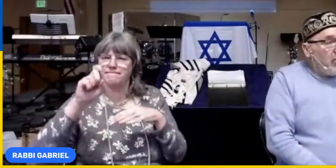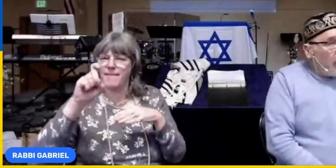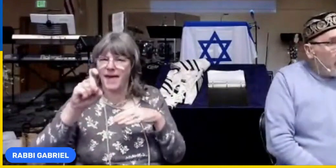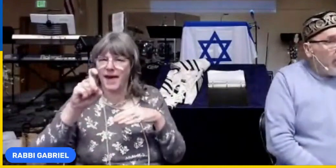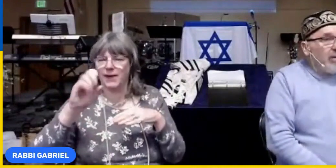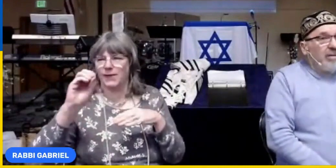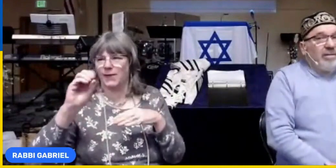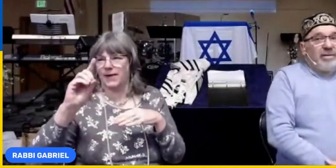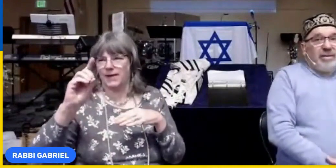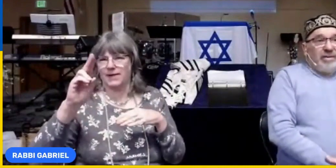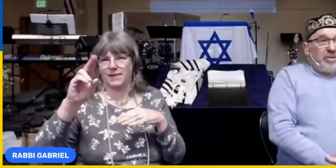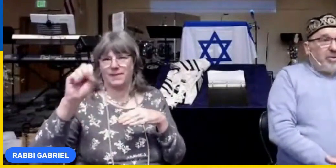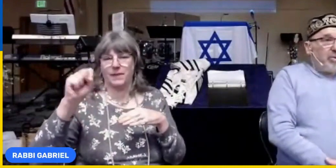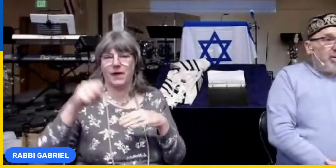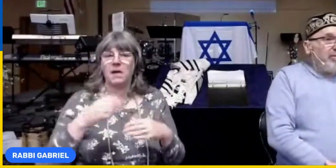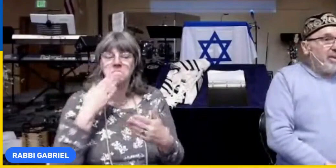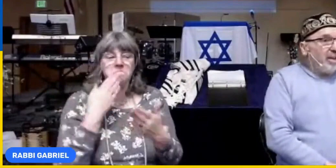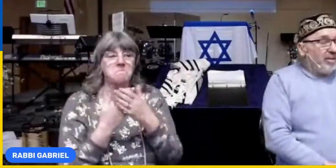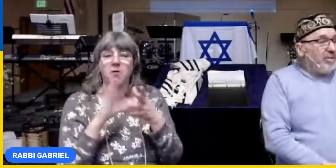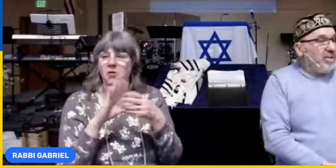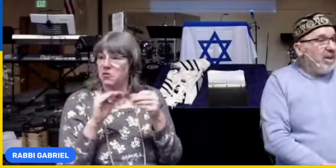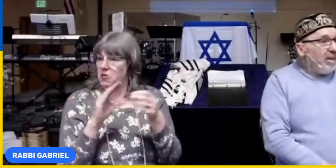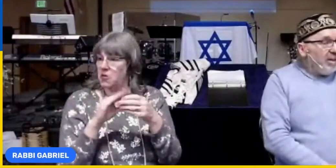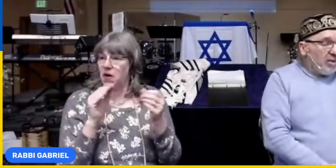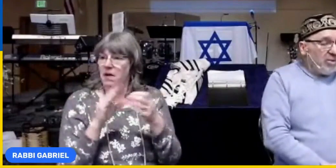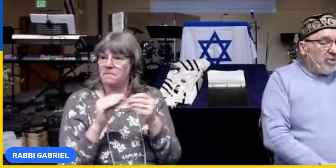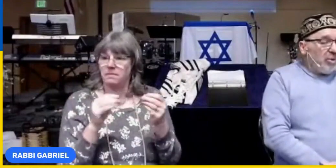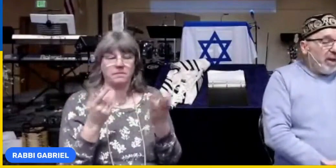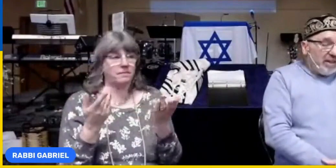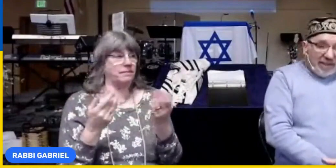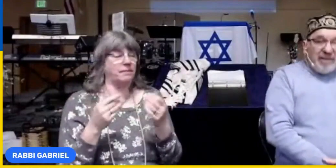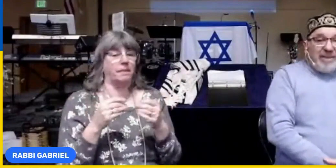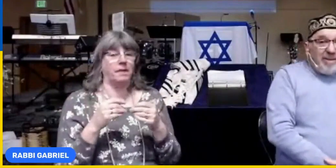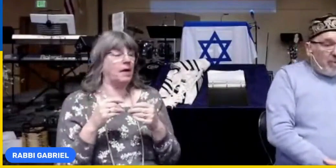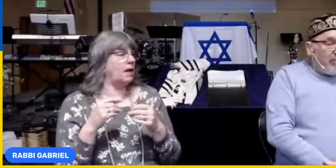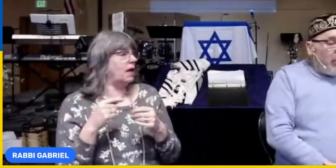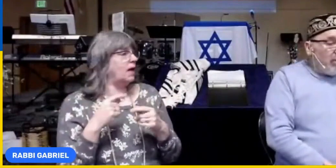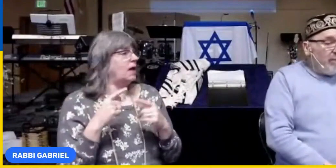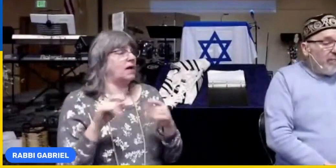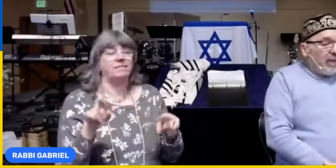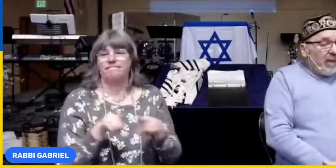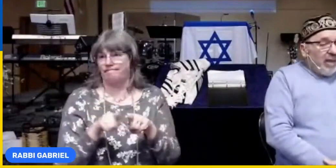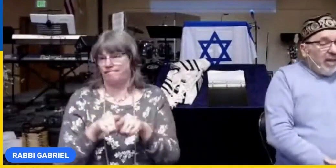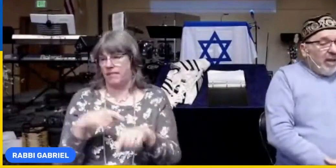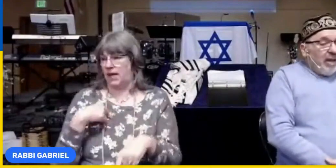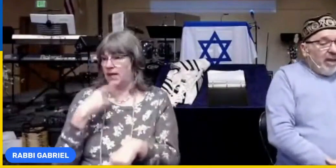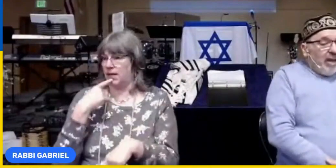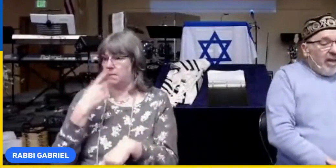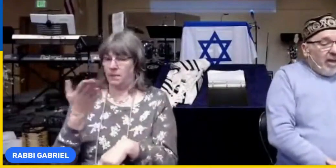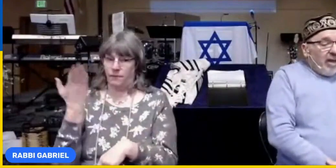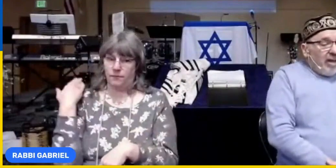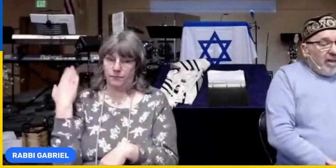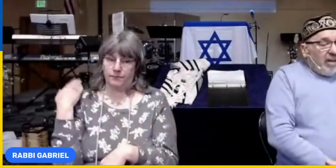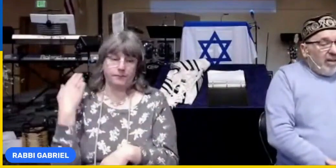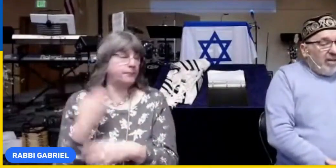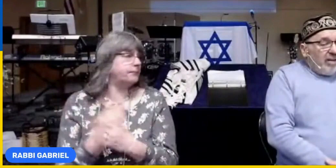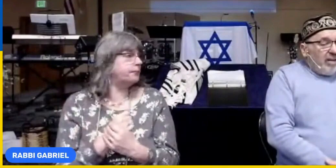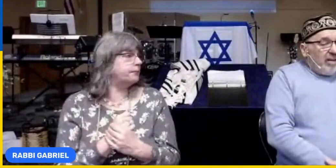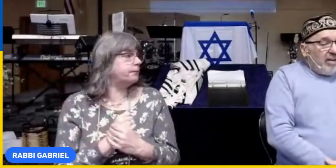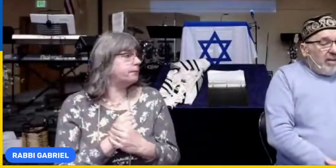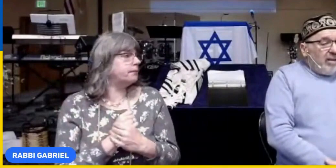it's a good story. The story of the Exodus is a good story. And as I said before,